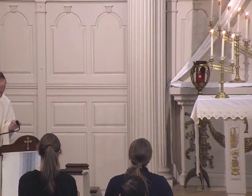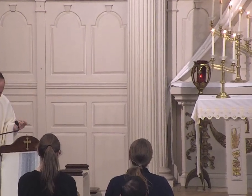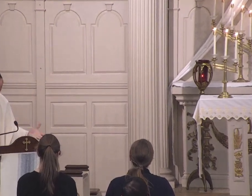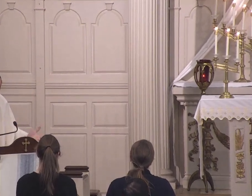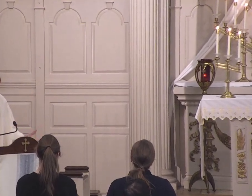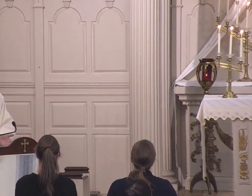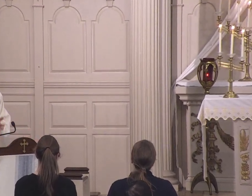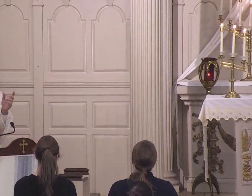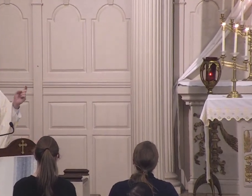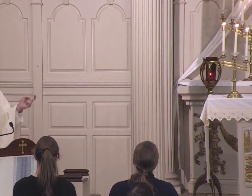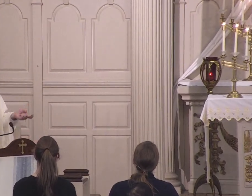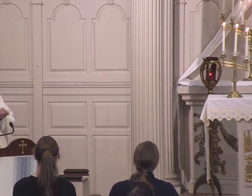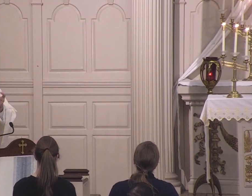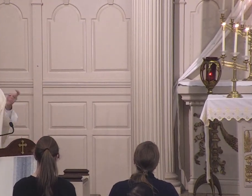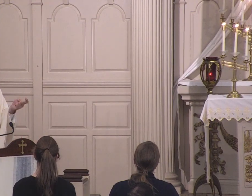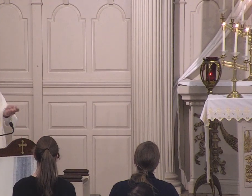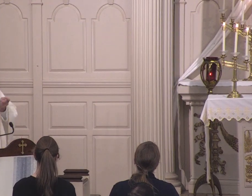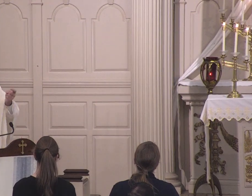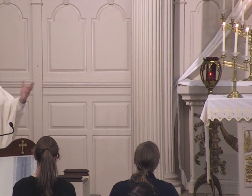Alleluia,